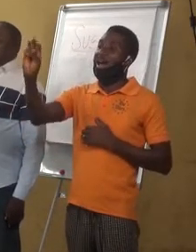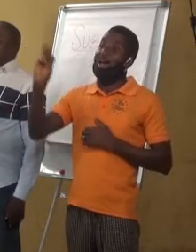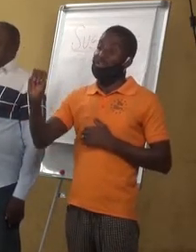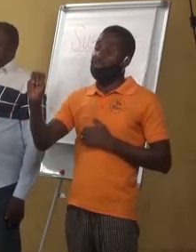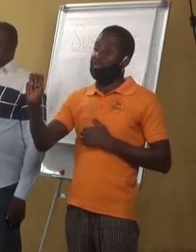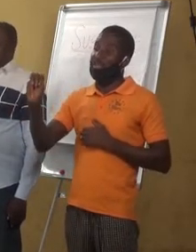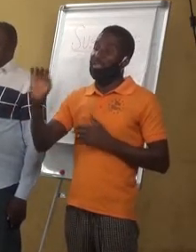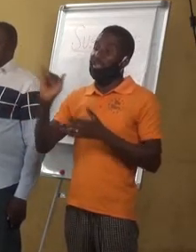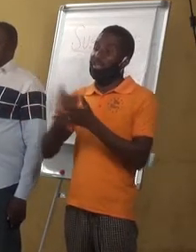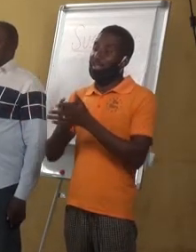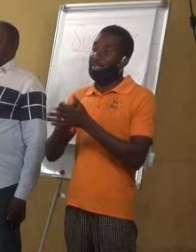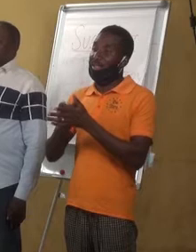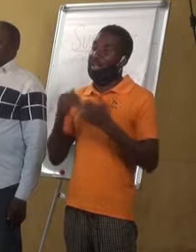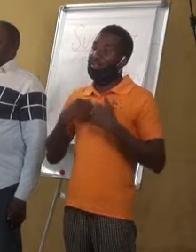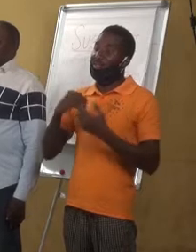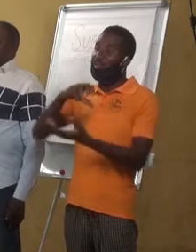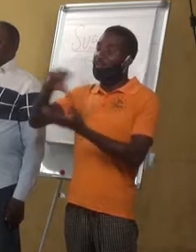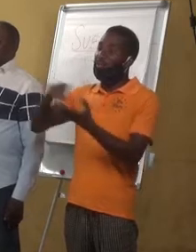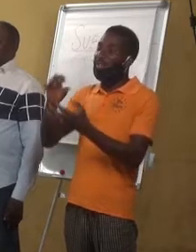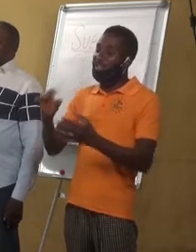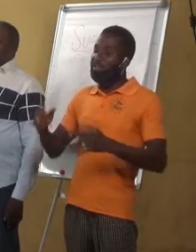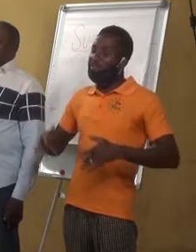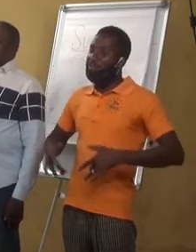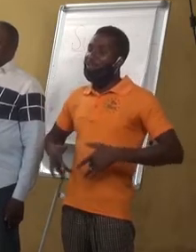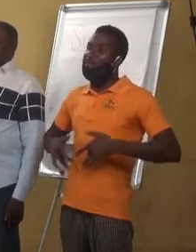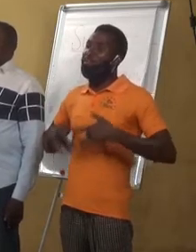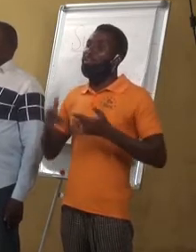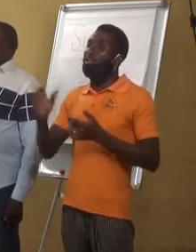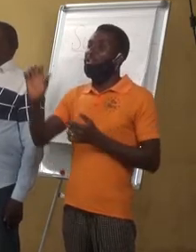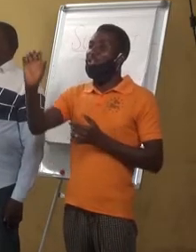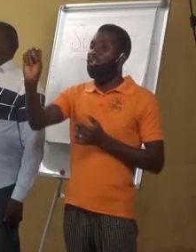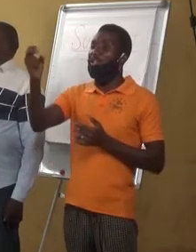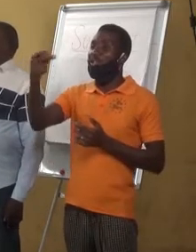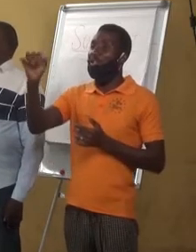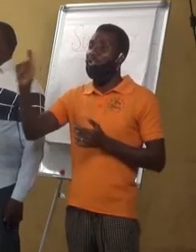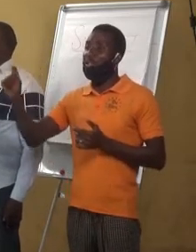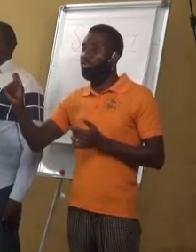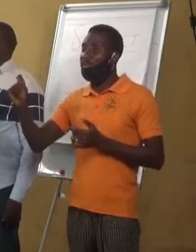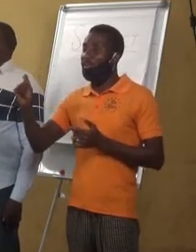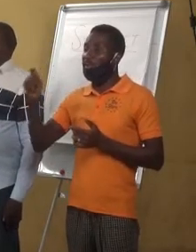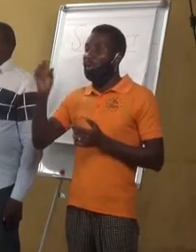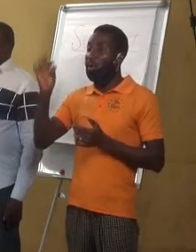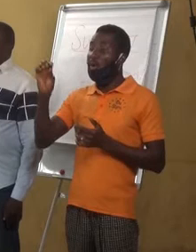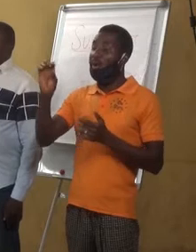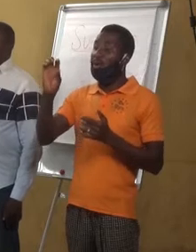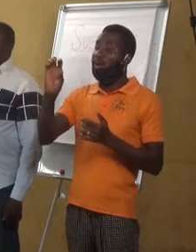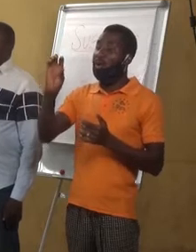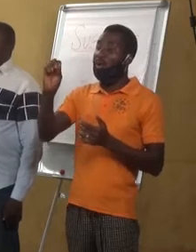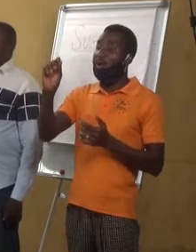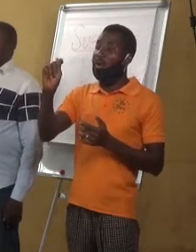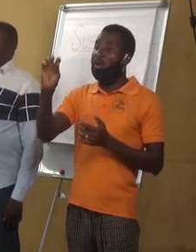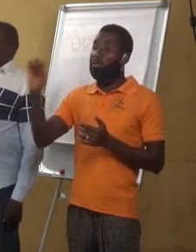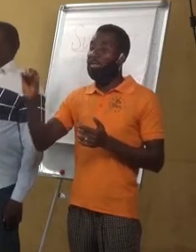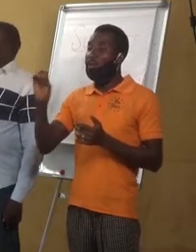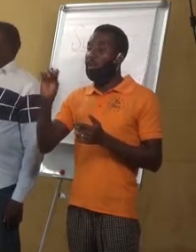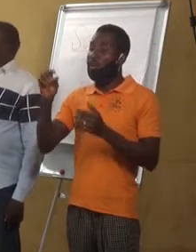filled shell. In other words, they have attained what we call octet or duplex position. For instance,